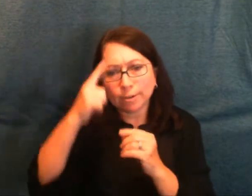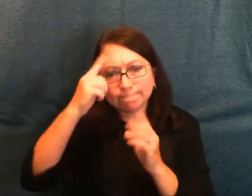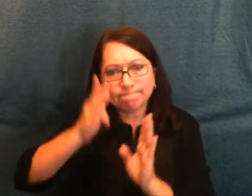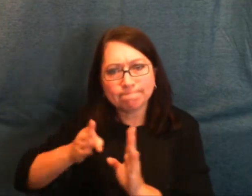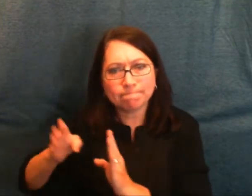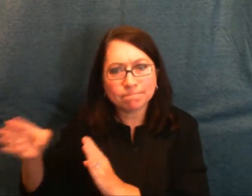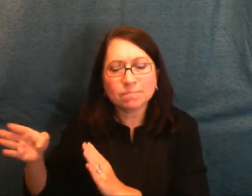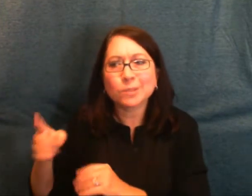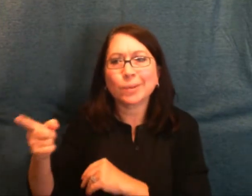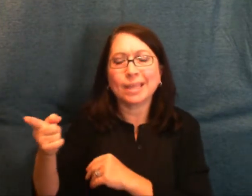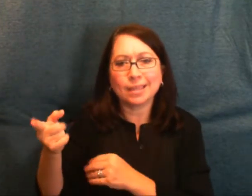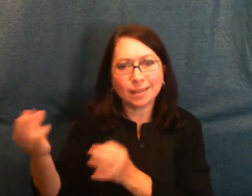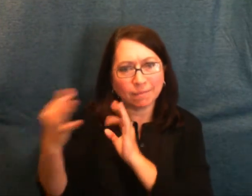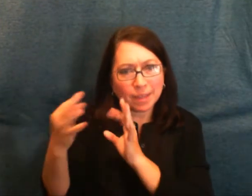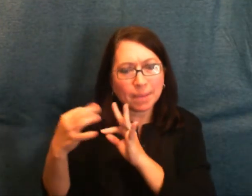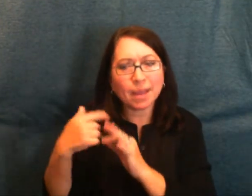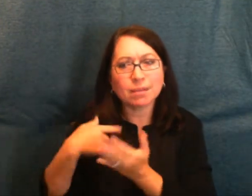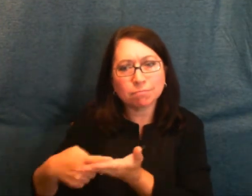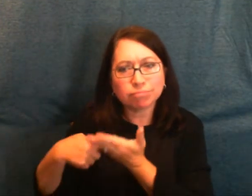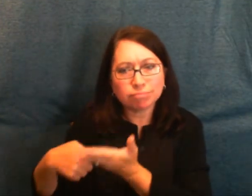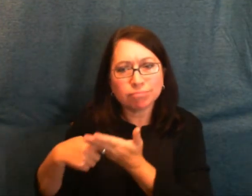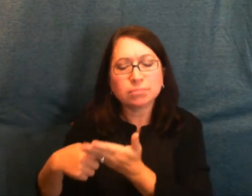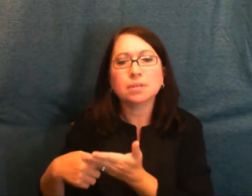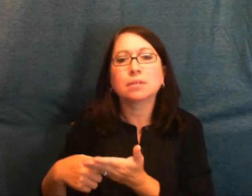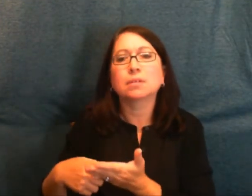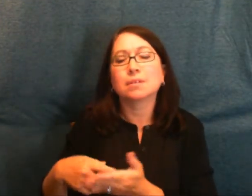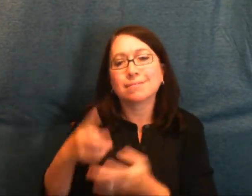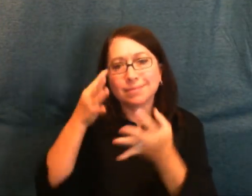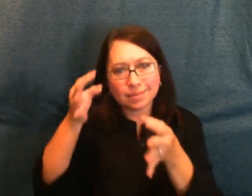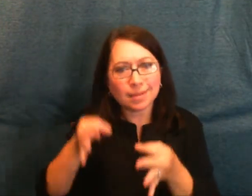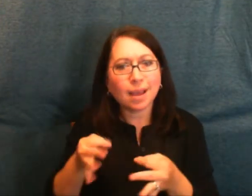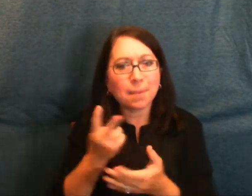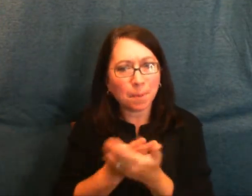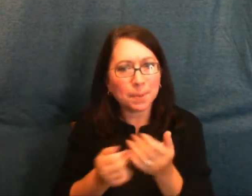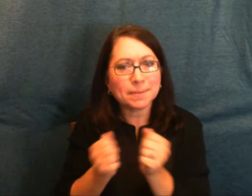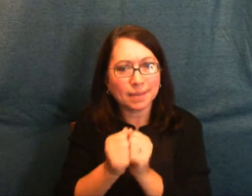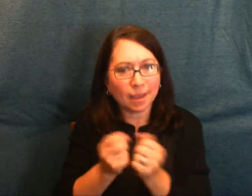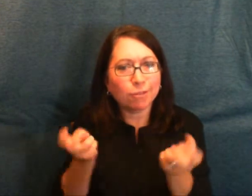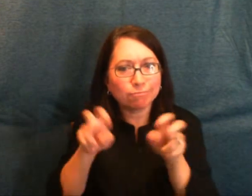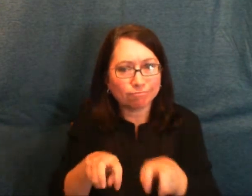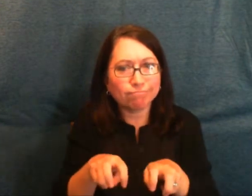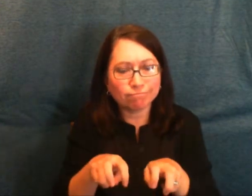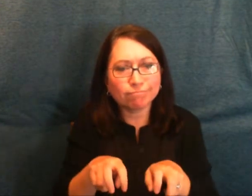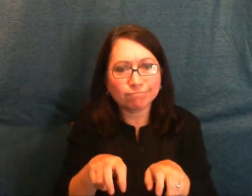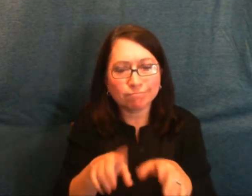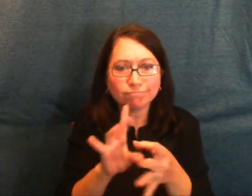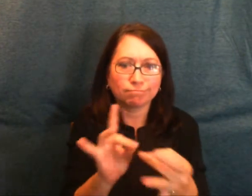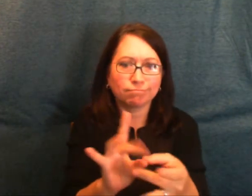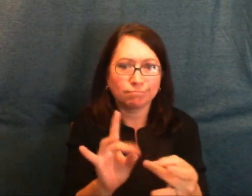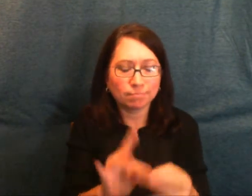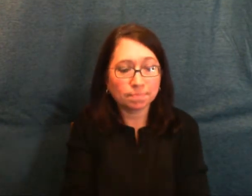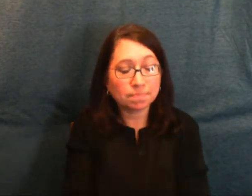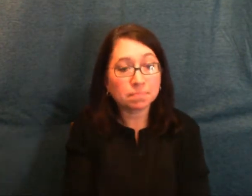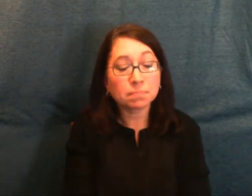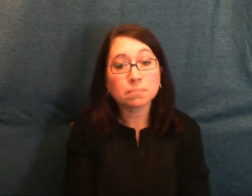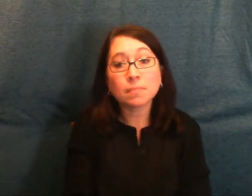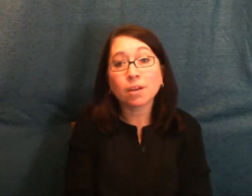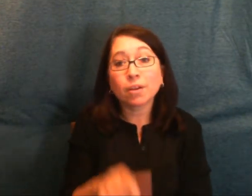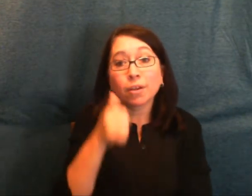that's why we're doing this together, because we started playing it after our girls went to bed that night. I told him about it. He